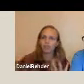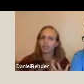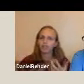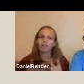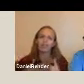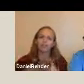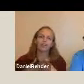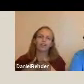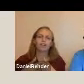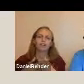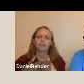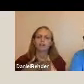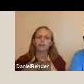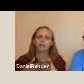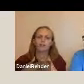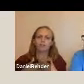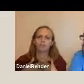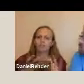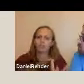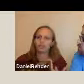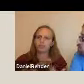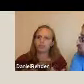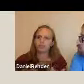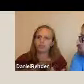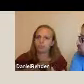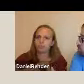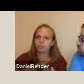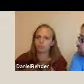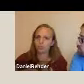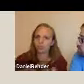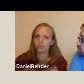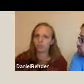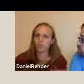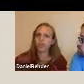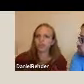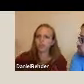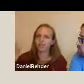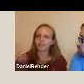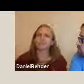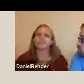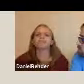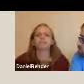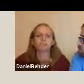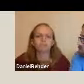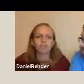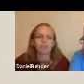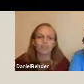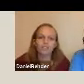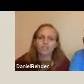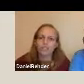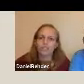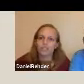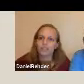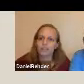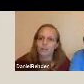that we think, and we would so much rather use our eyes than our ears.